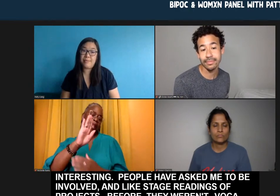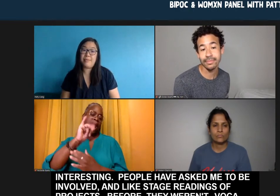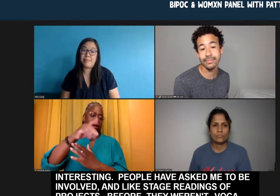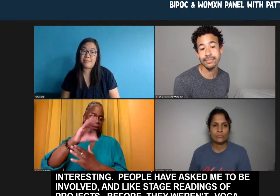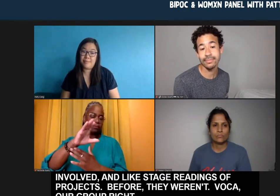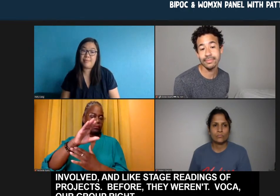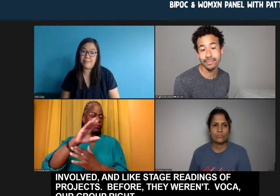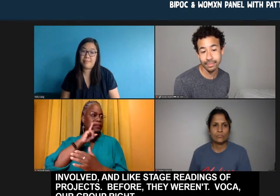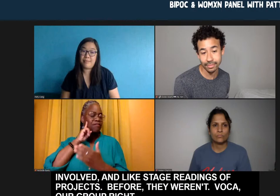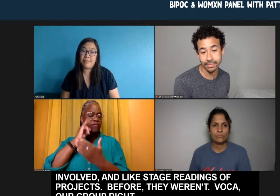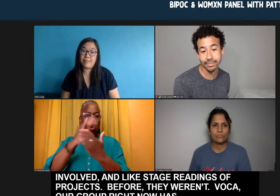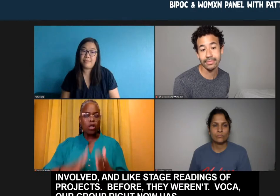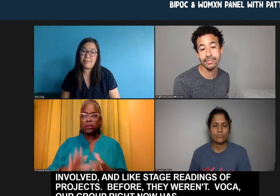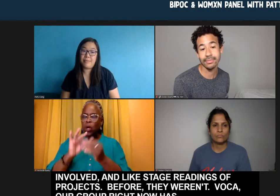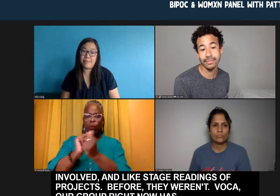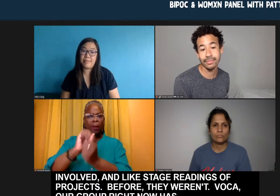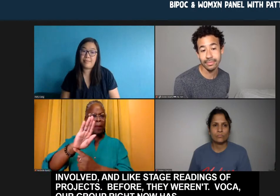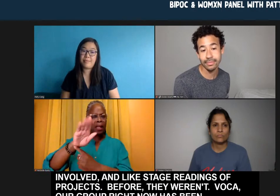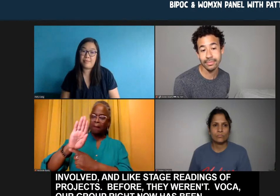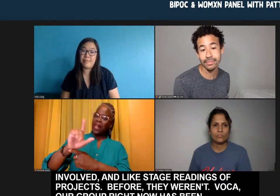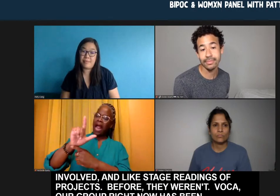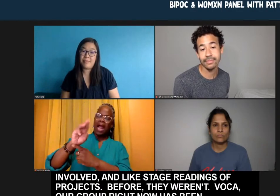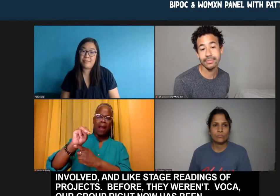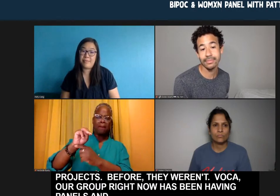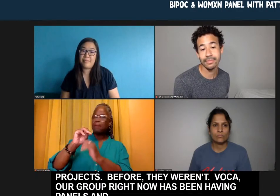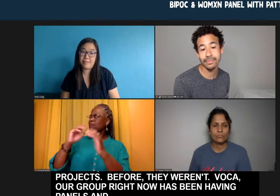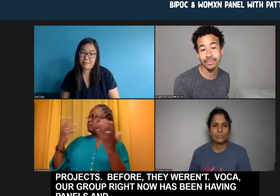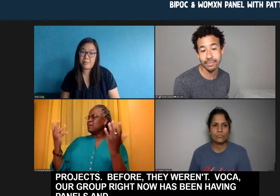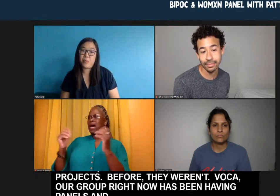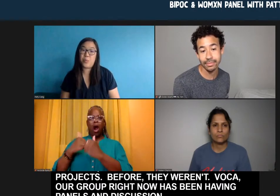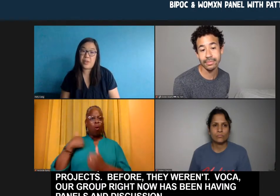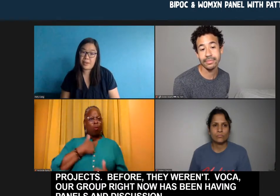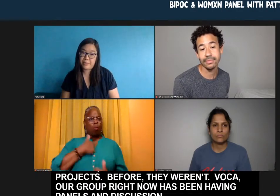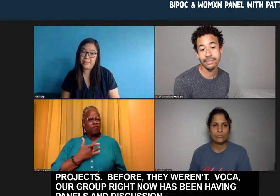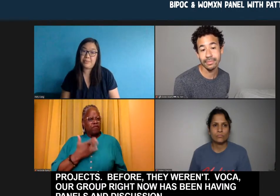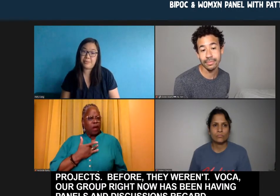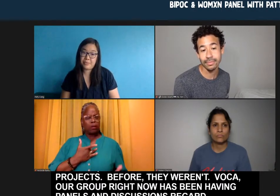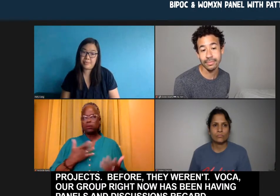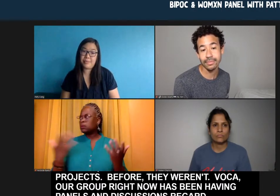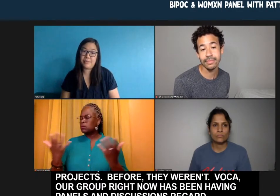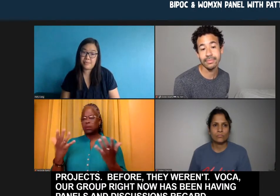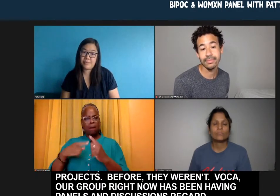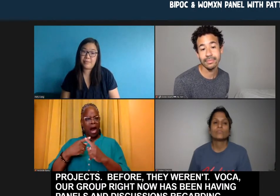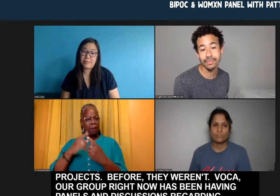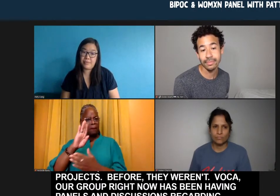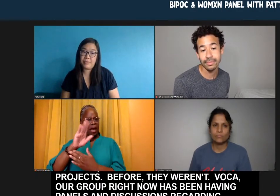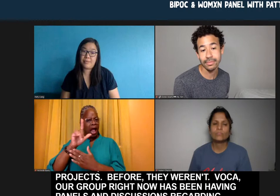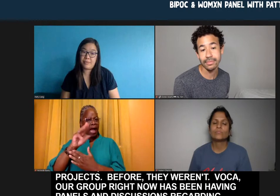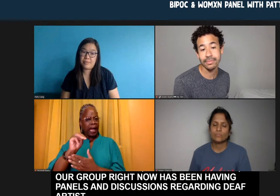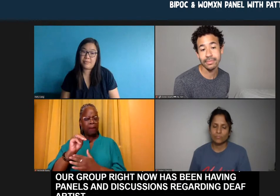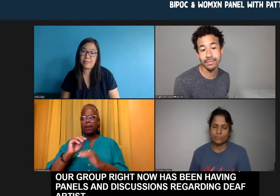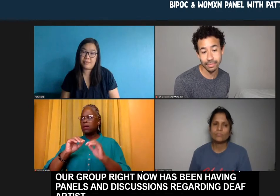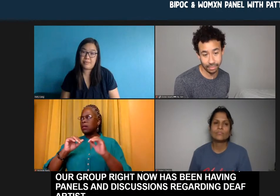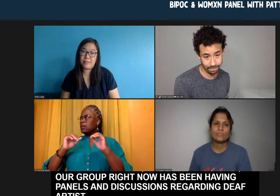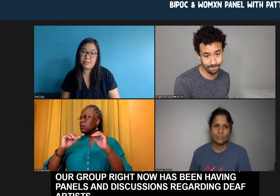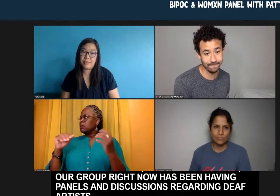having panels and discussions regarding BIPOC people, deaf artists, Black Lives Matter, you know, how do we feel about Black Lives